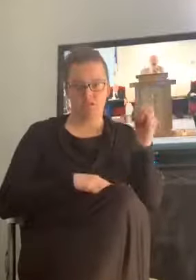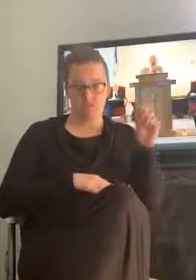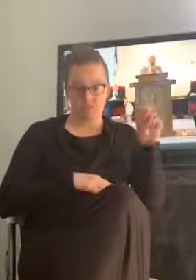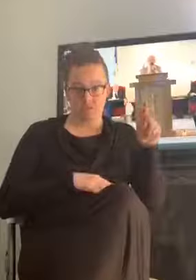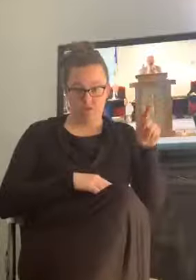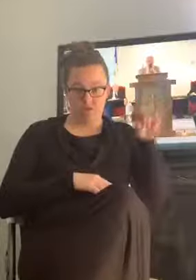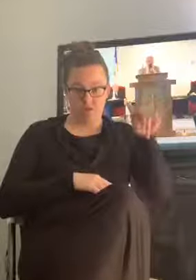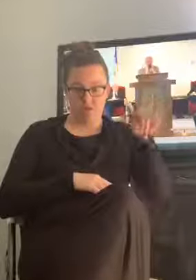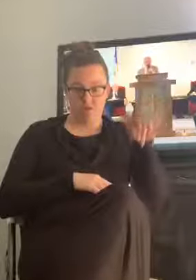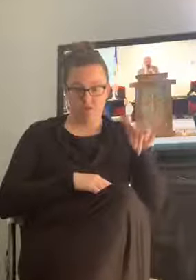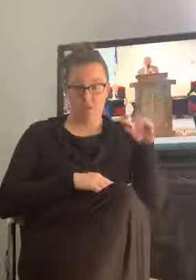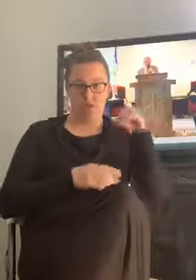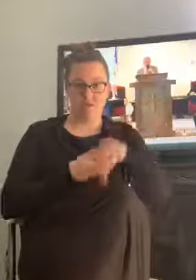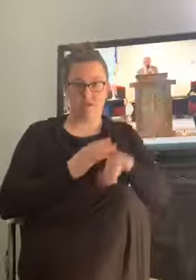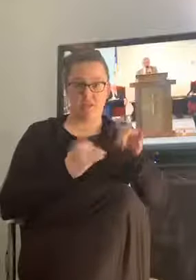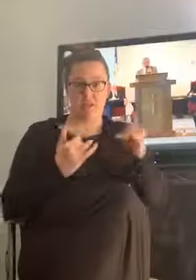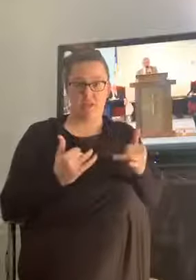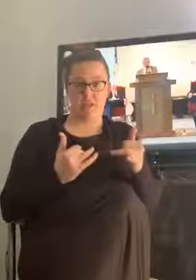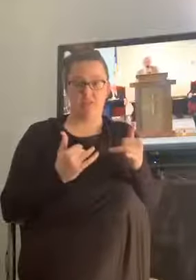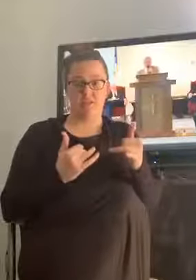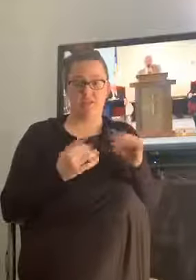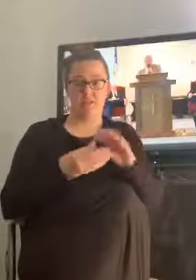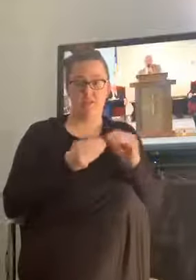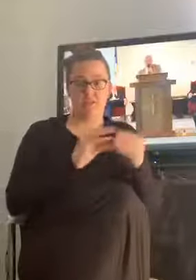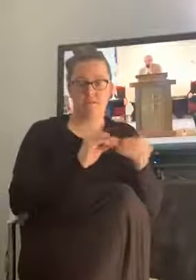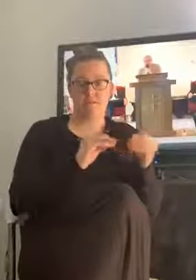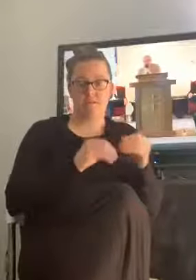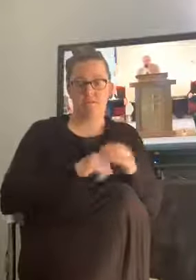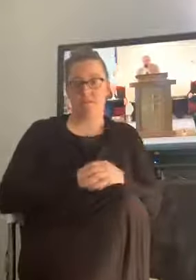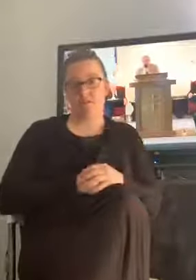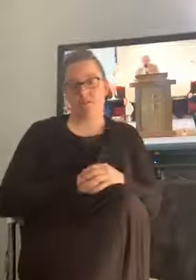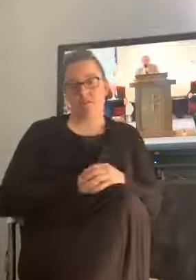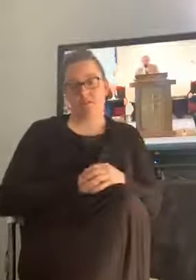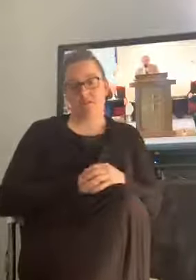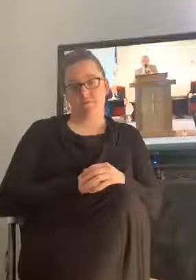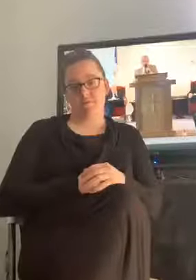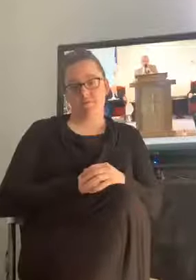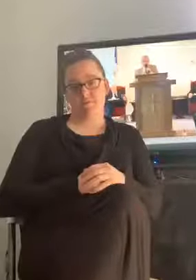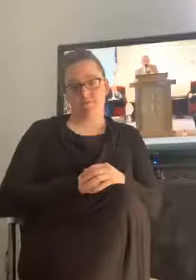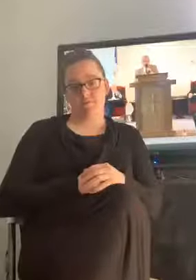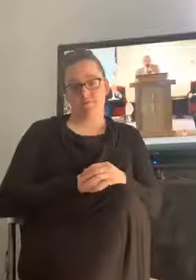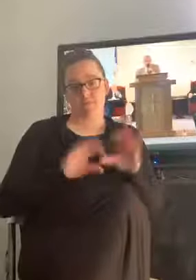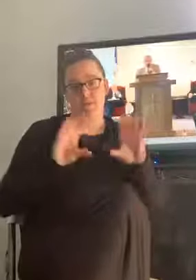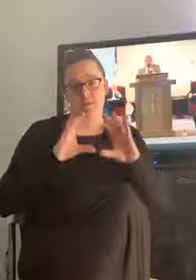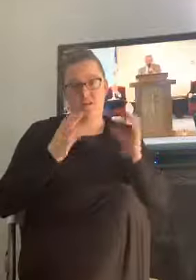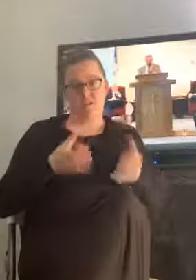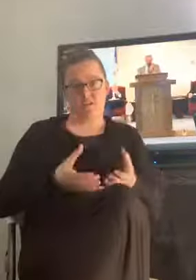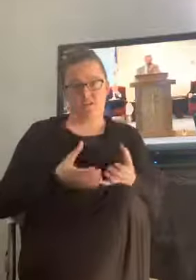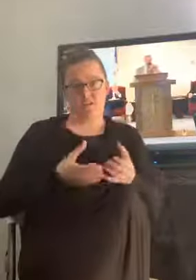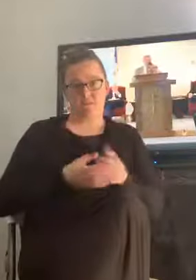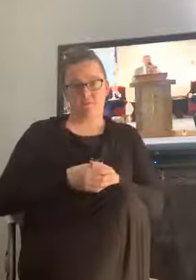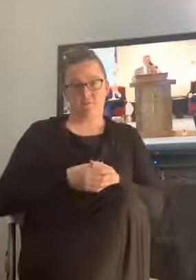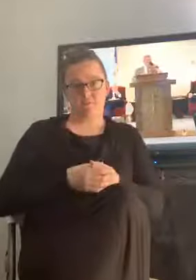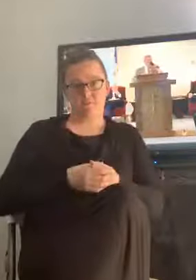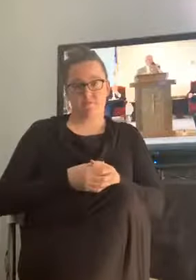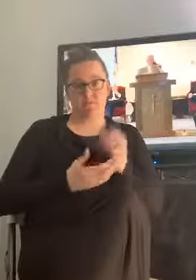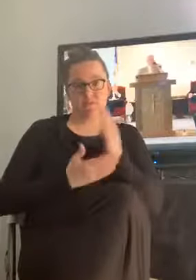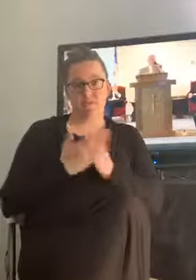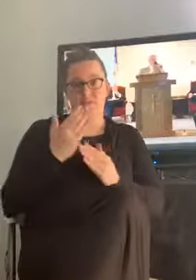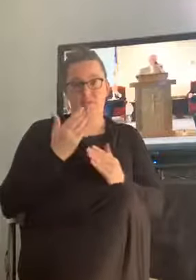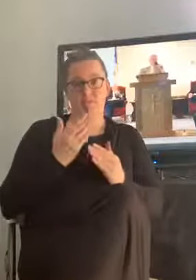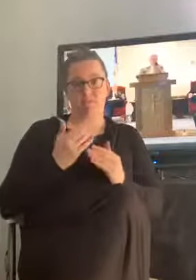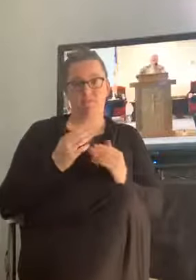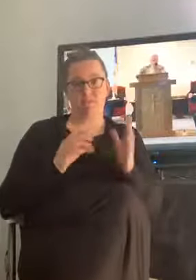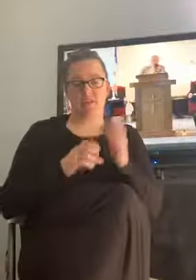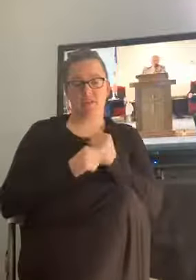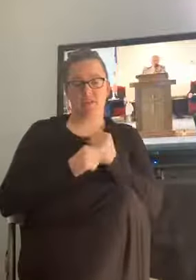this story of his triumphant entry that the crowd that was there, some of them began to